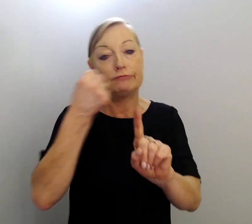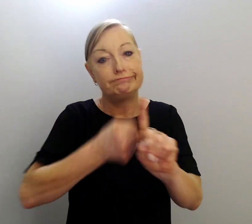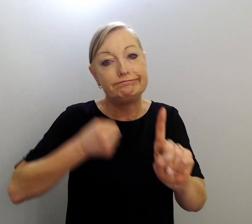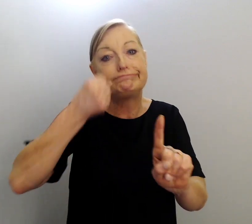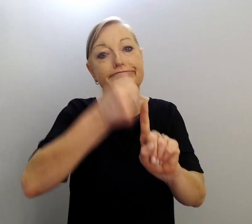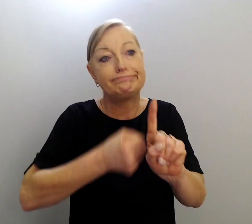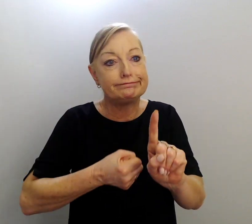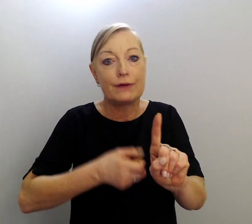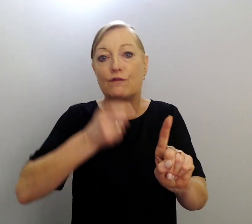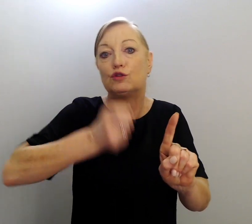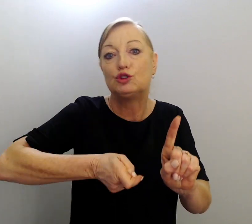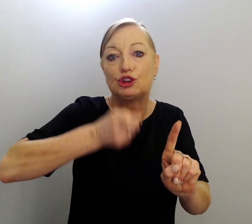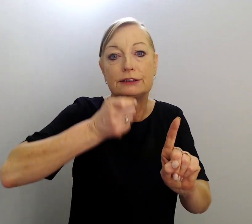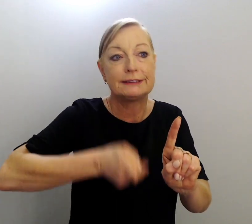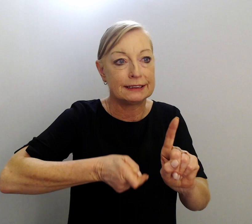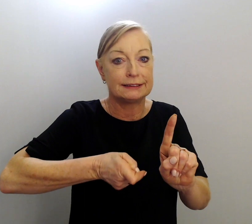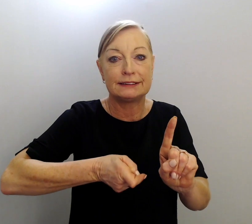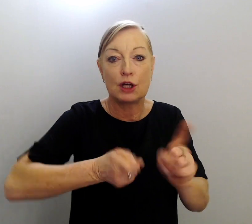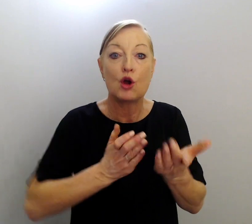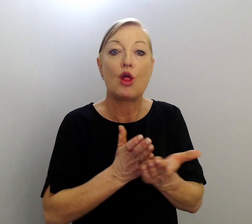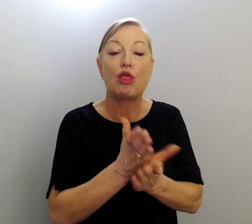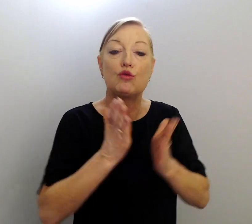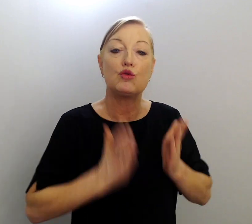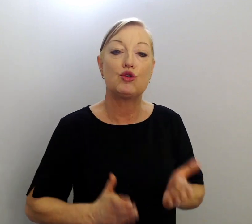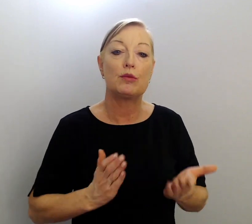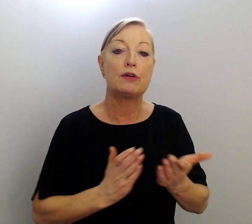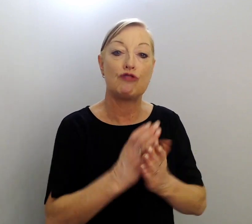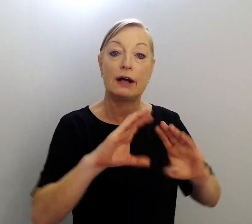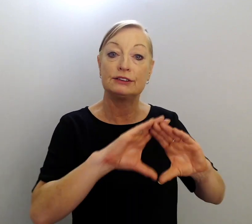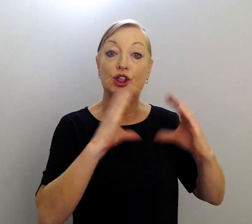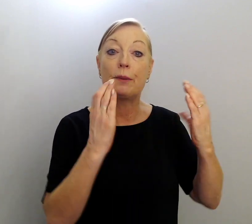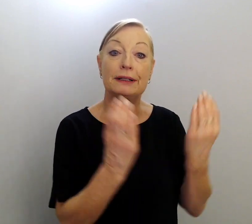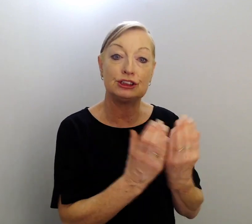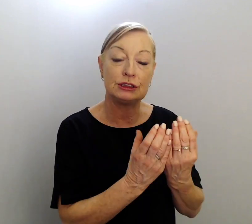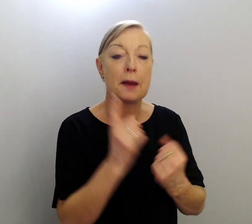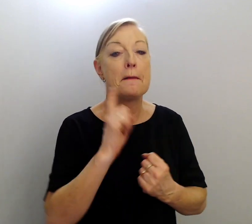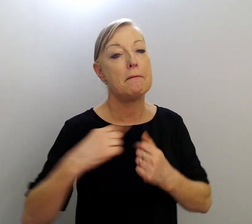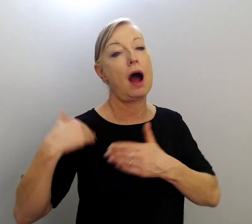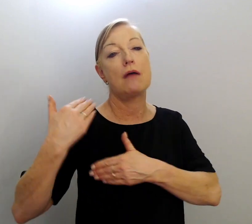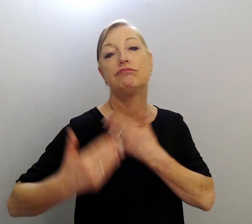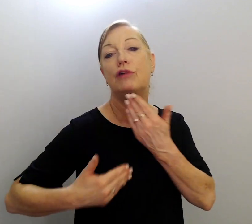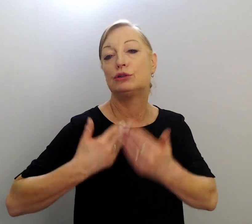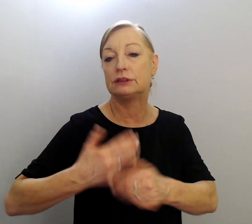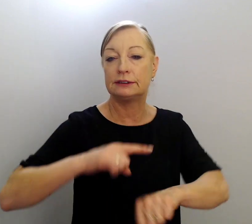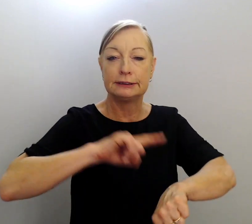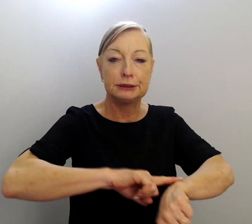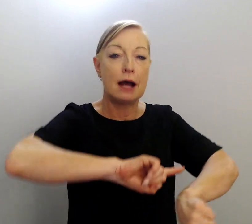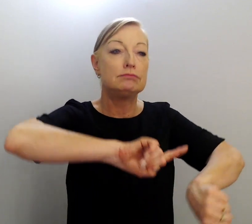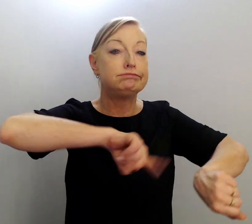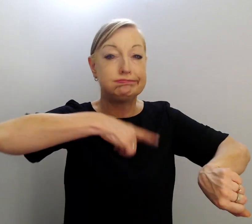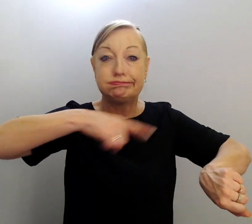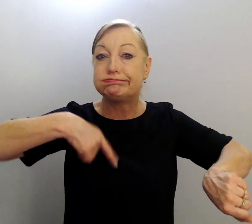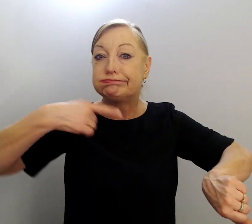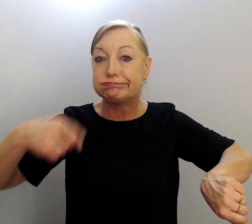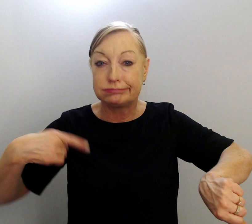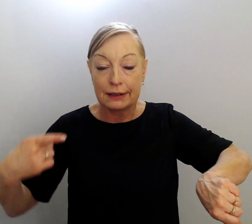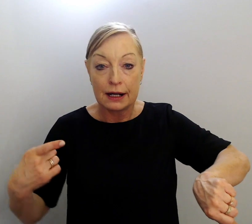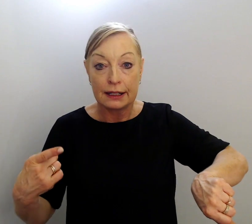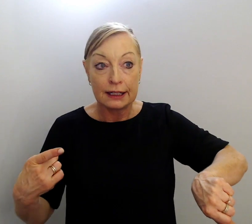will continue to seek justice through the Human Rights Commission, but this is a time-consuming process